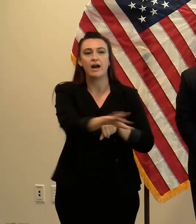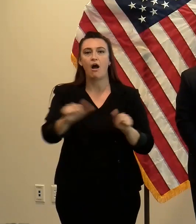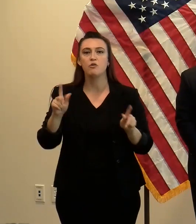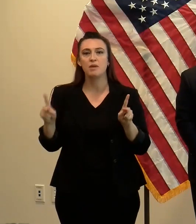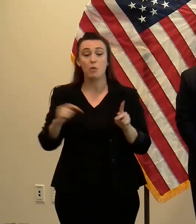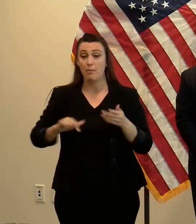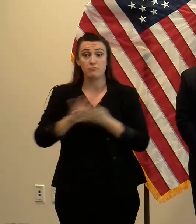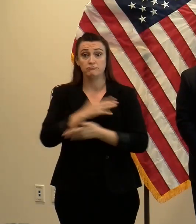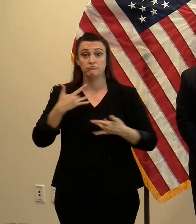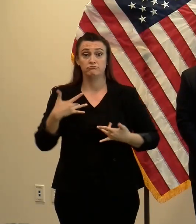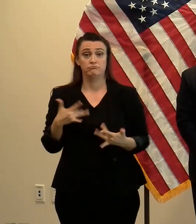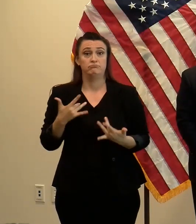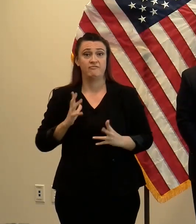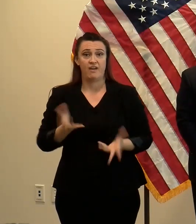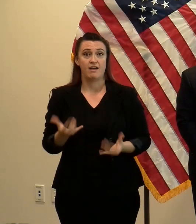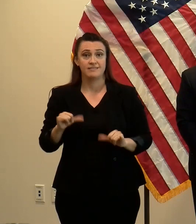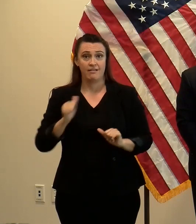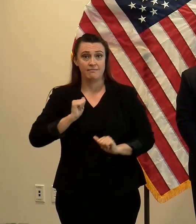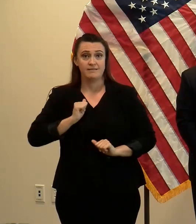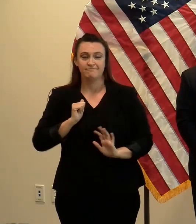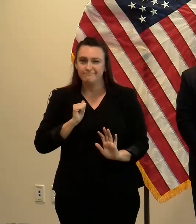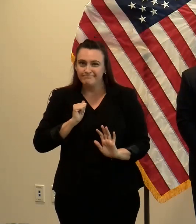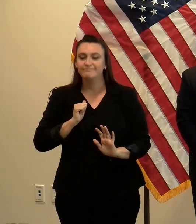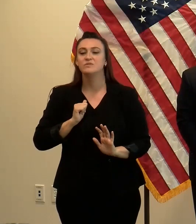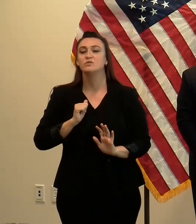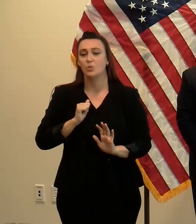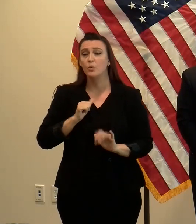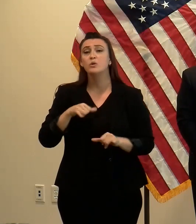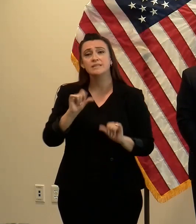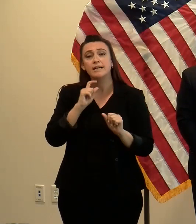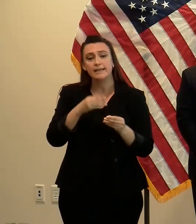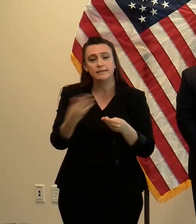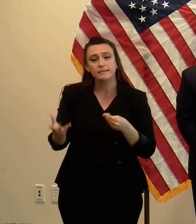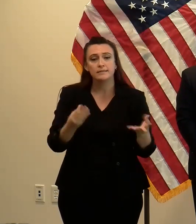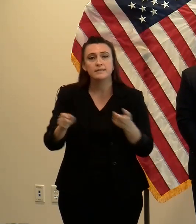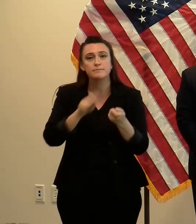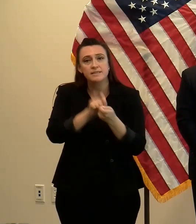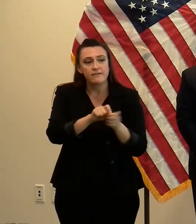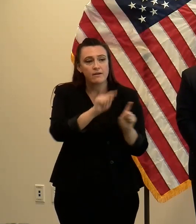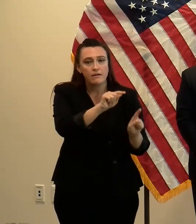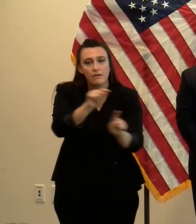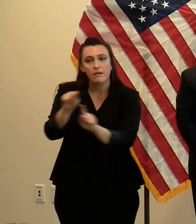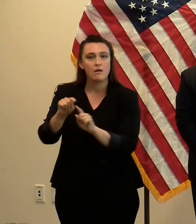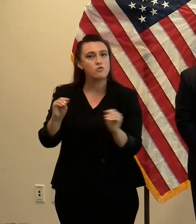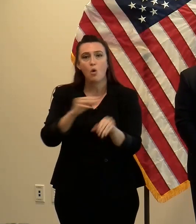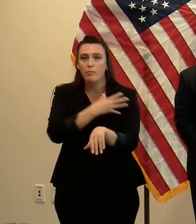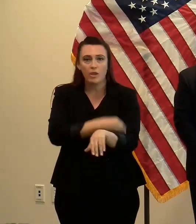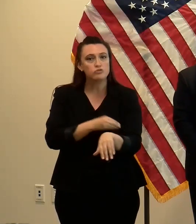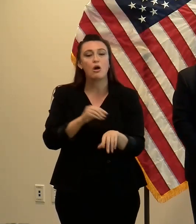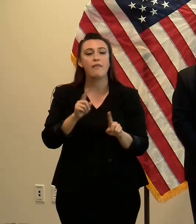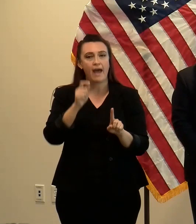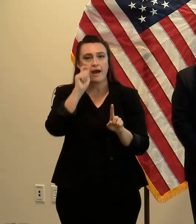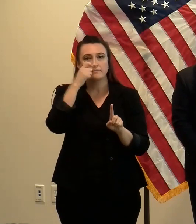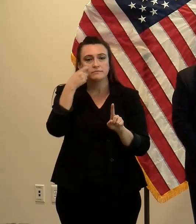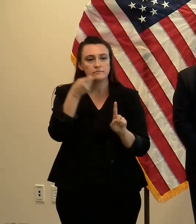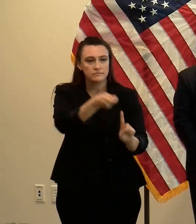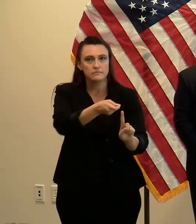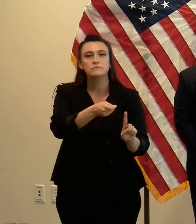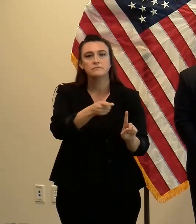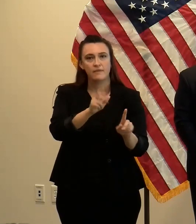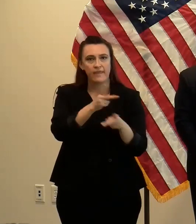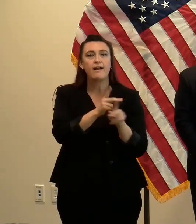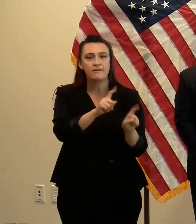still going to need the testing for point of care testing without a blood draw, which is what this antibody test is.